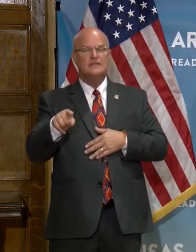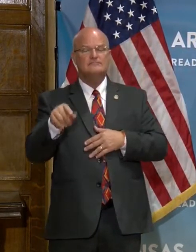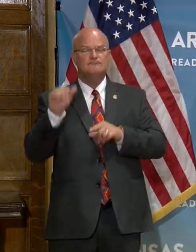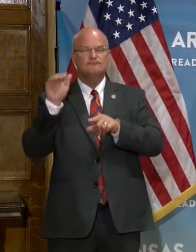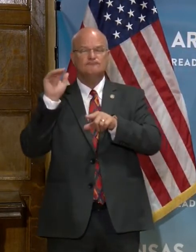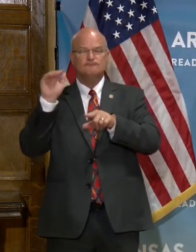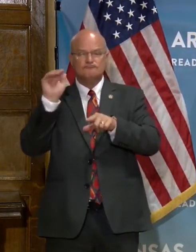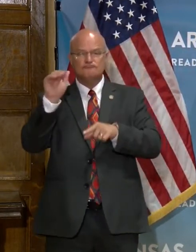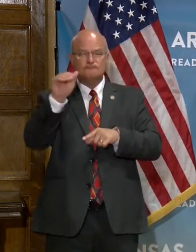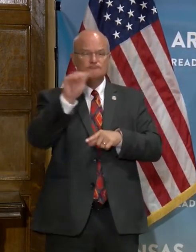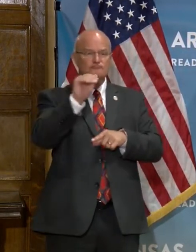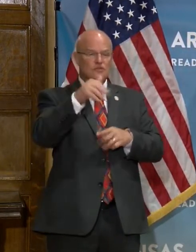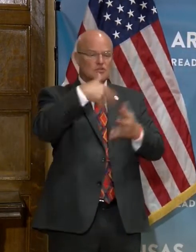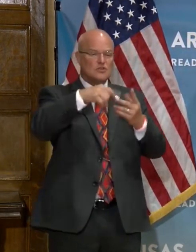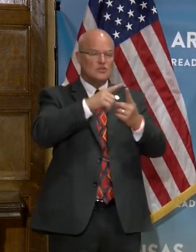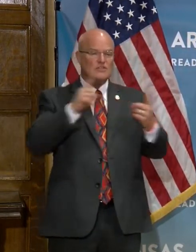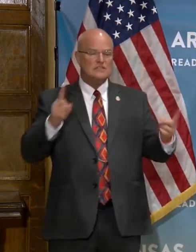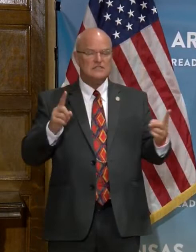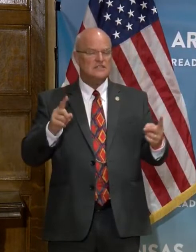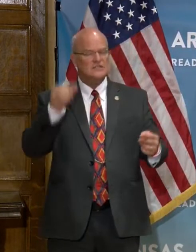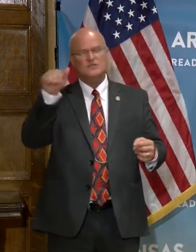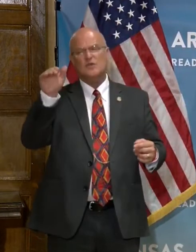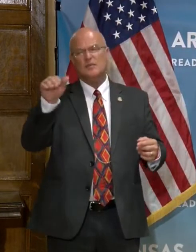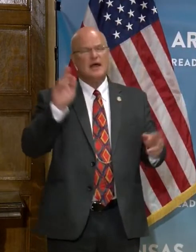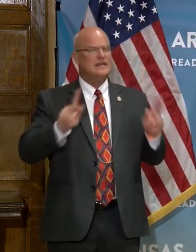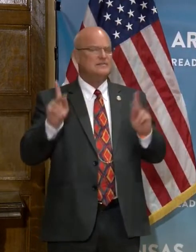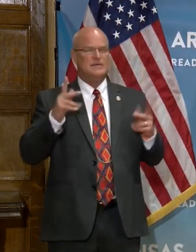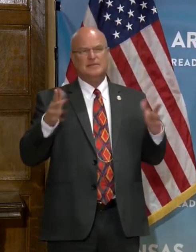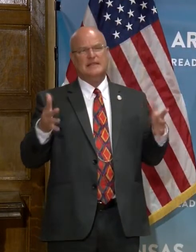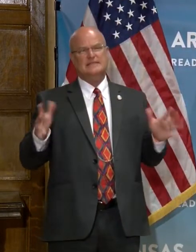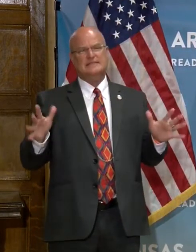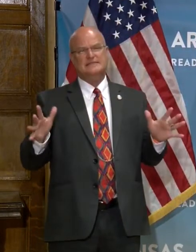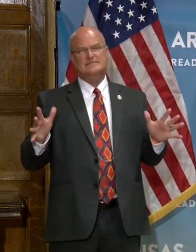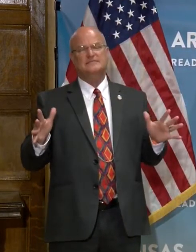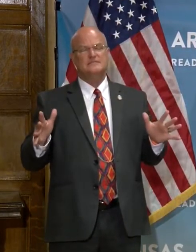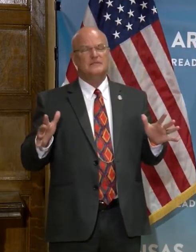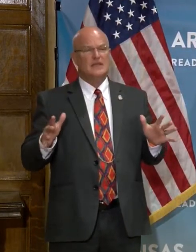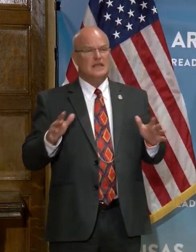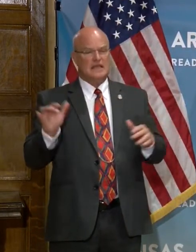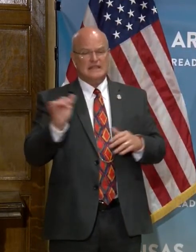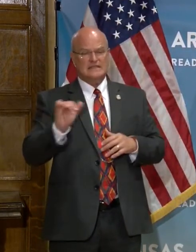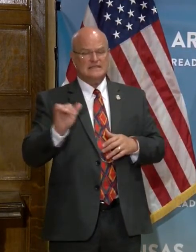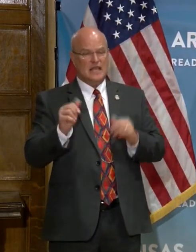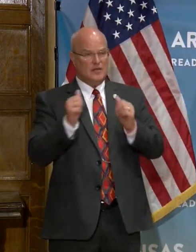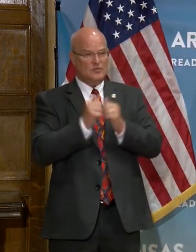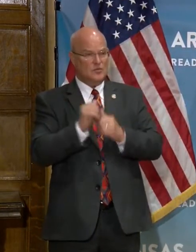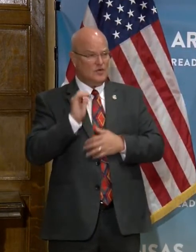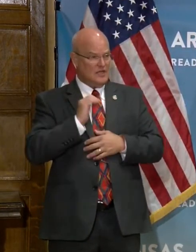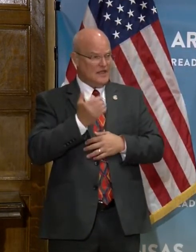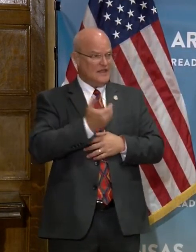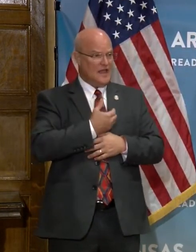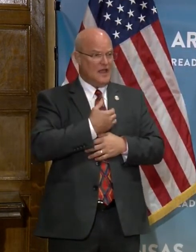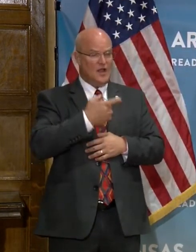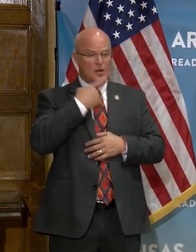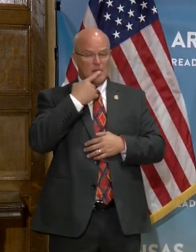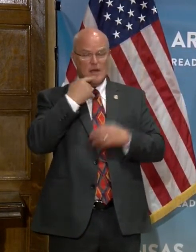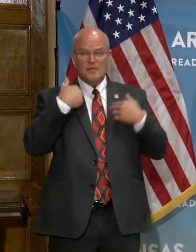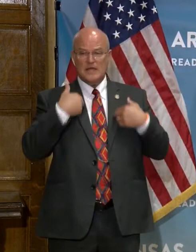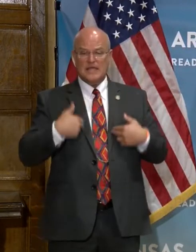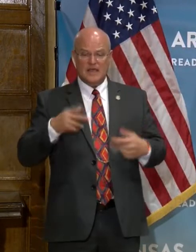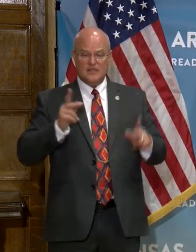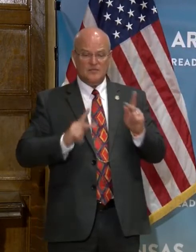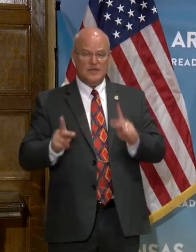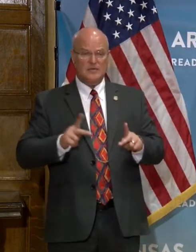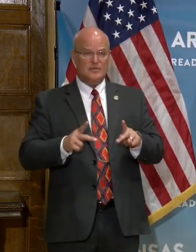of social distancing to remind people of their responsibility. And the same thing with our public health officials,